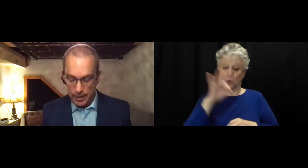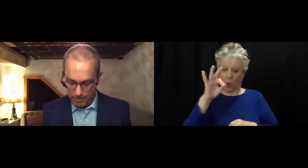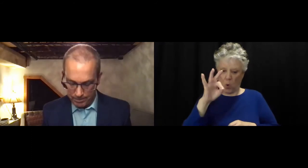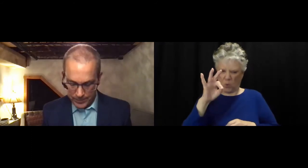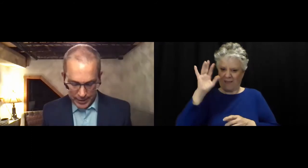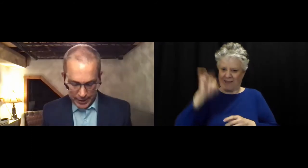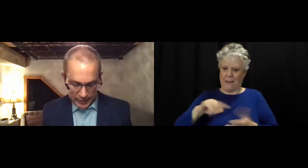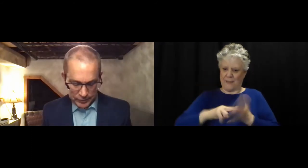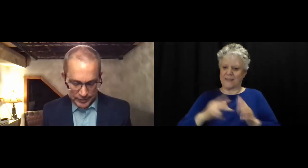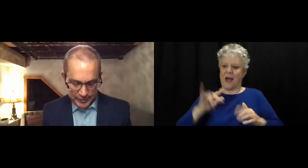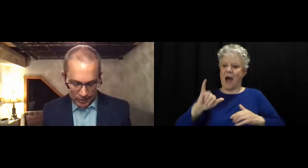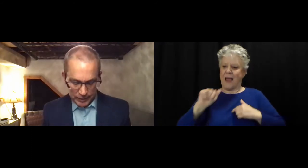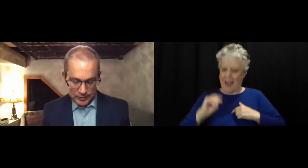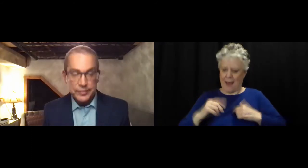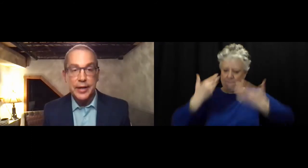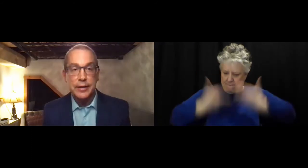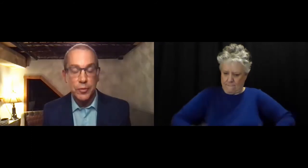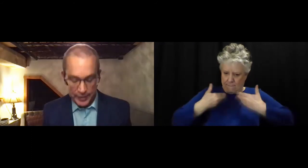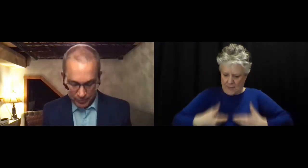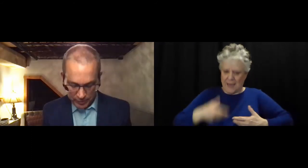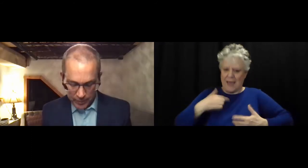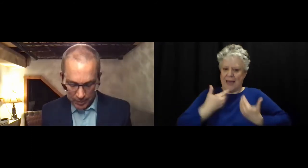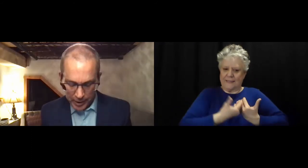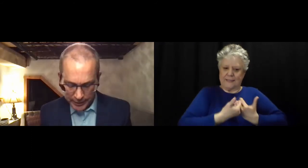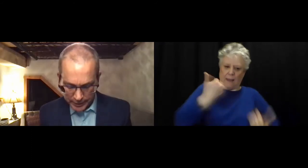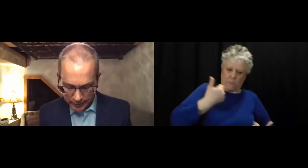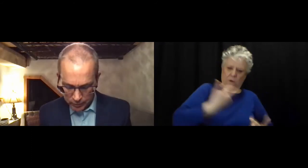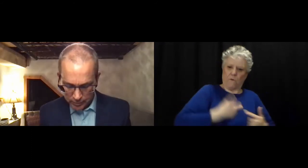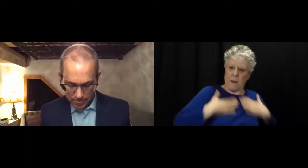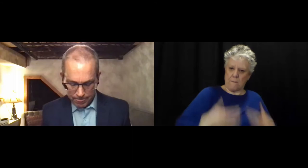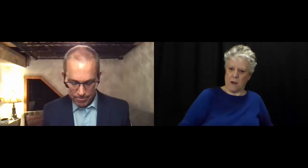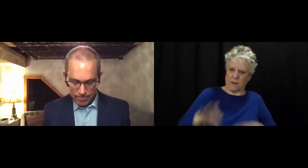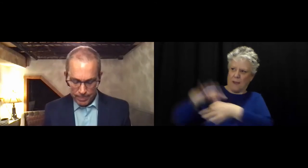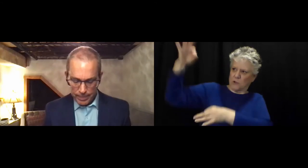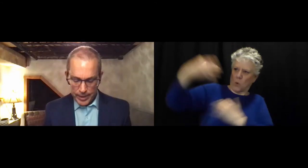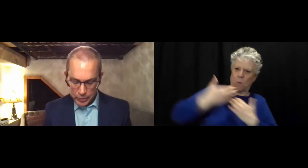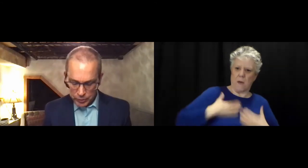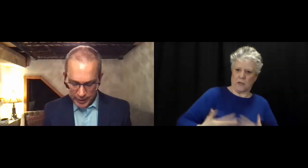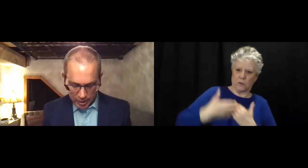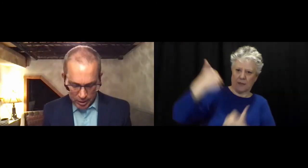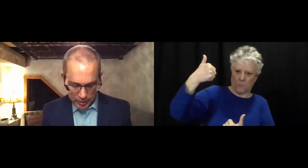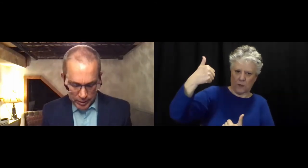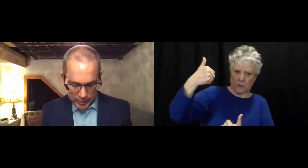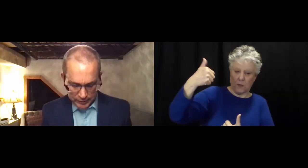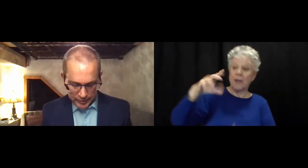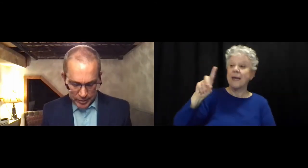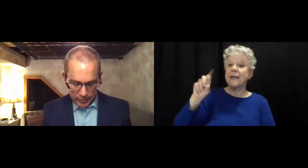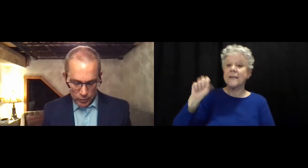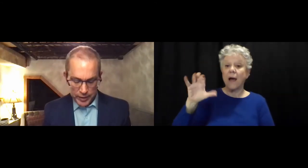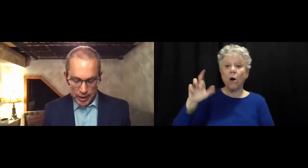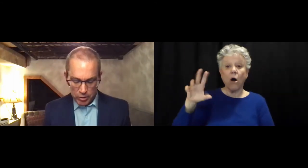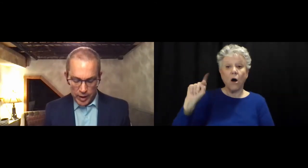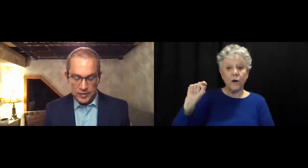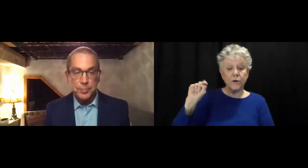I am, and is entirely distinct or separate from the body, end quote. And who, Descartes, considered